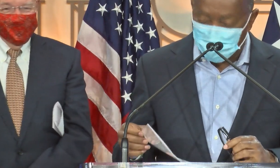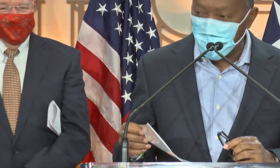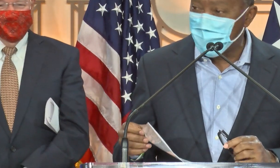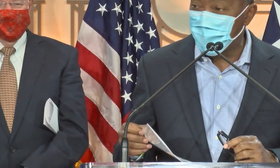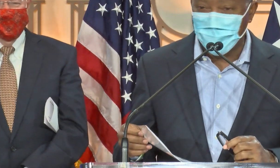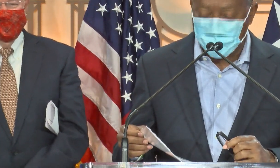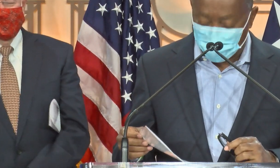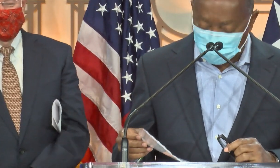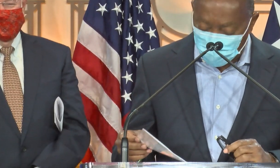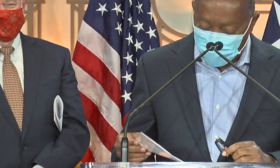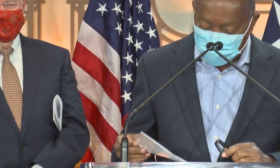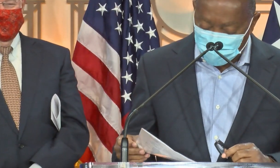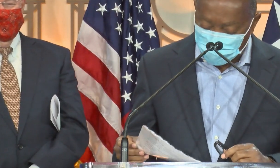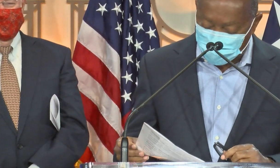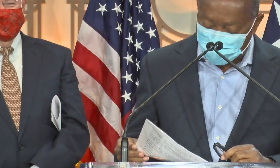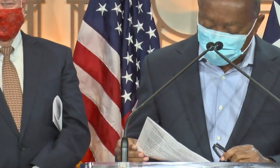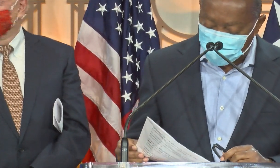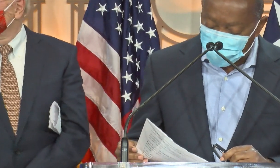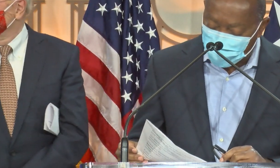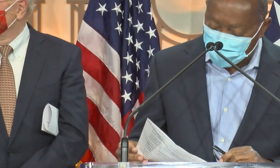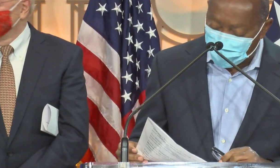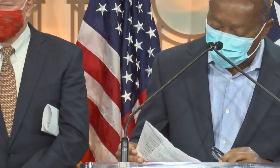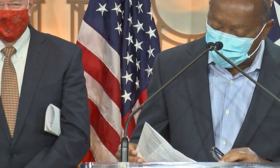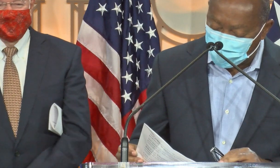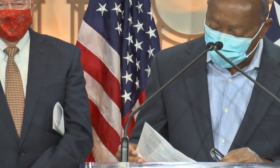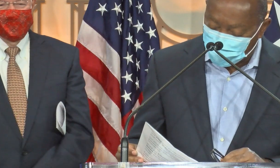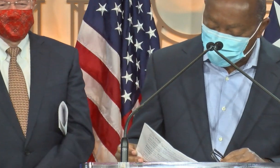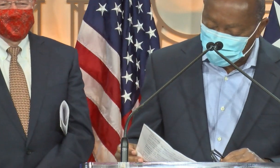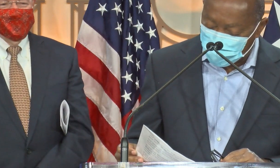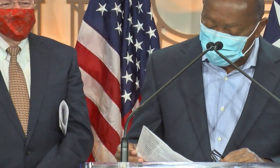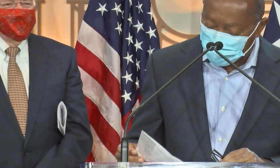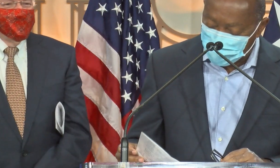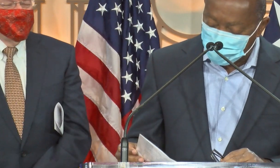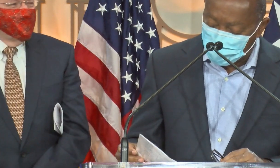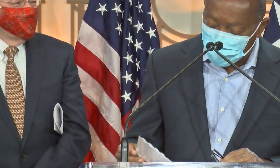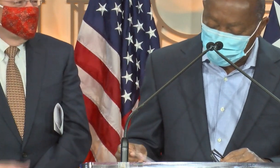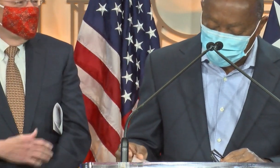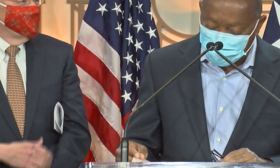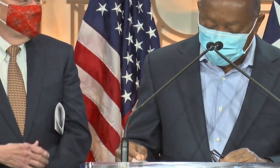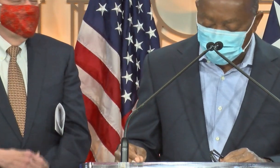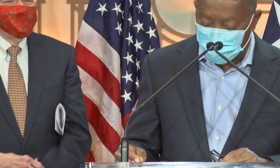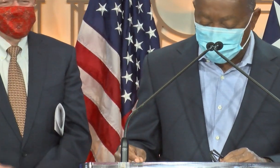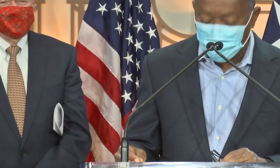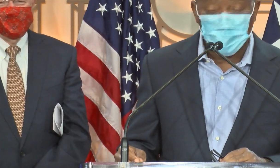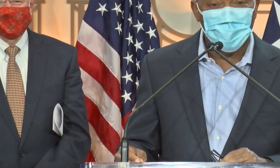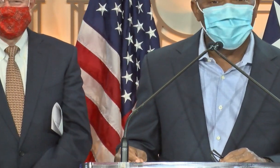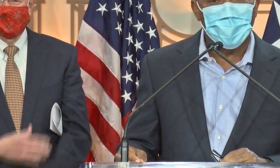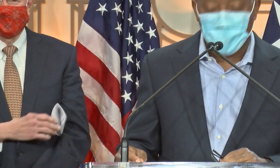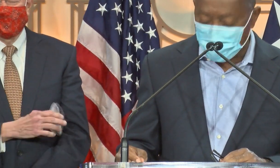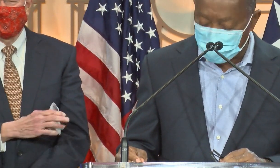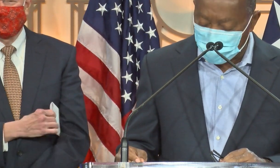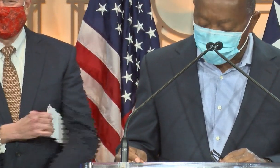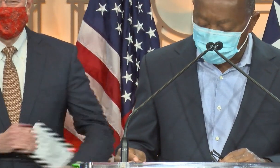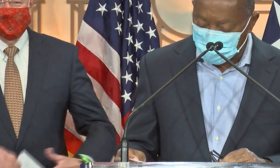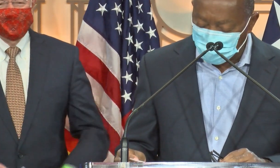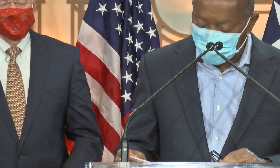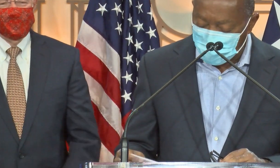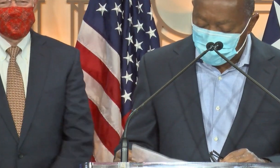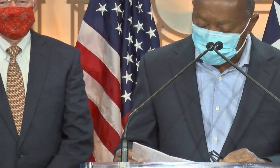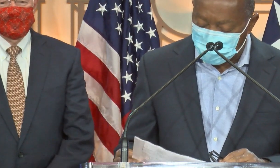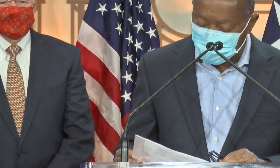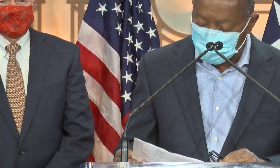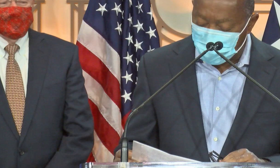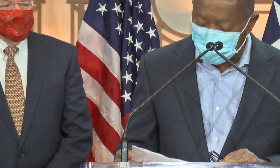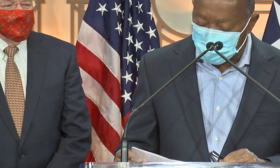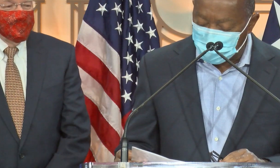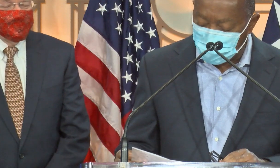in one form or another. This iconic and historic event is one that celebrates Houston for the holidays,